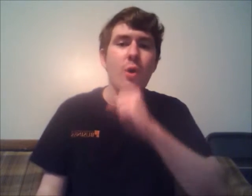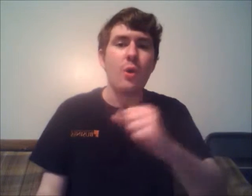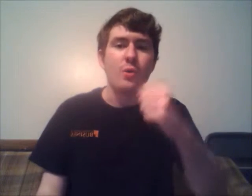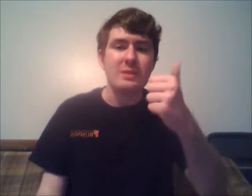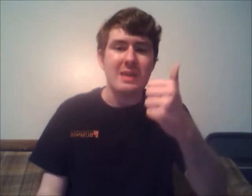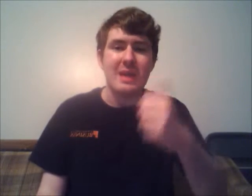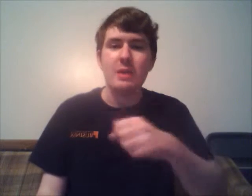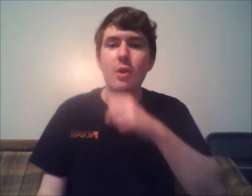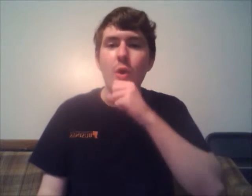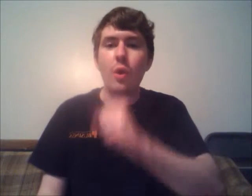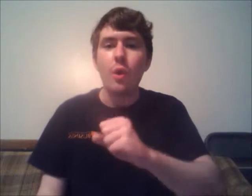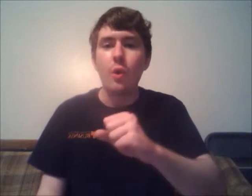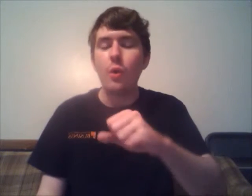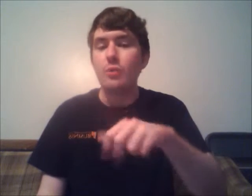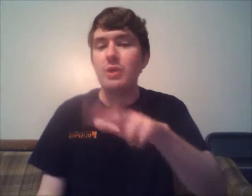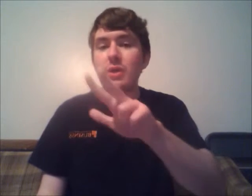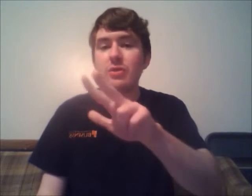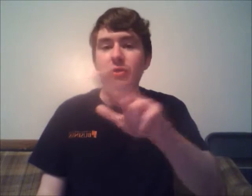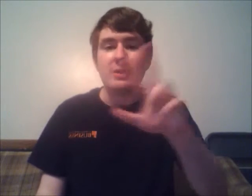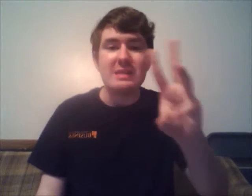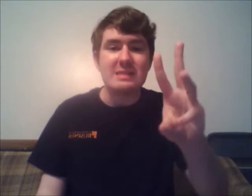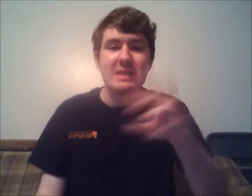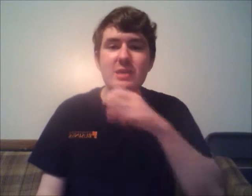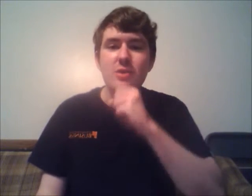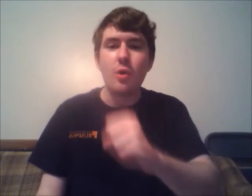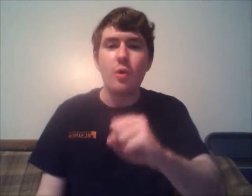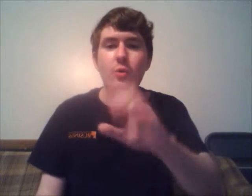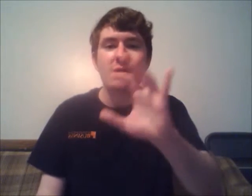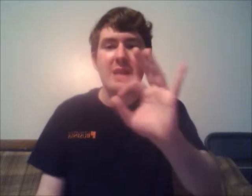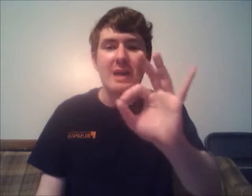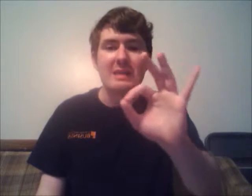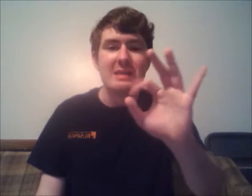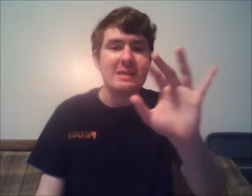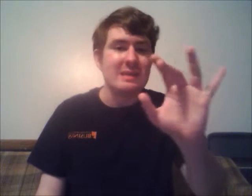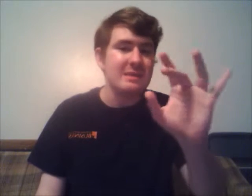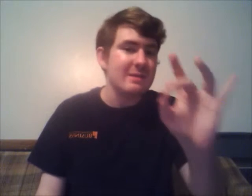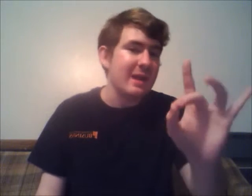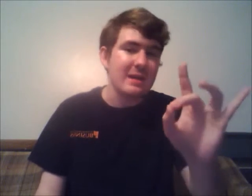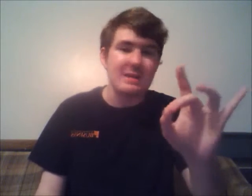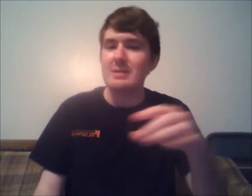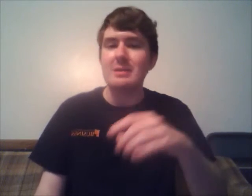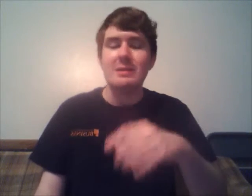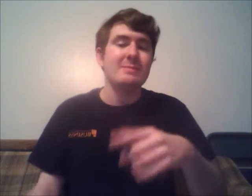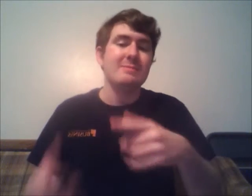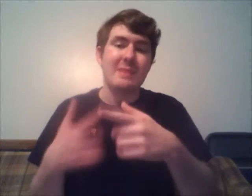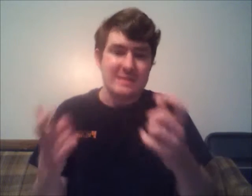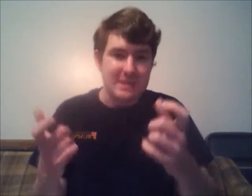old 10, old 36, old 98, etc.